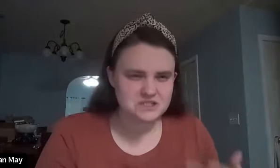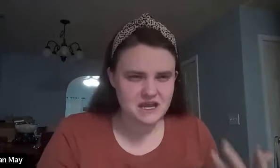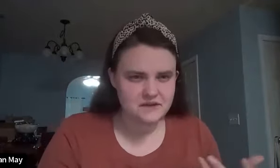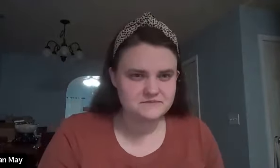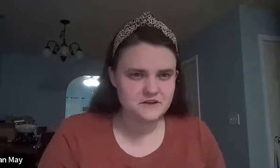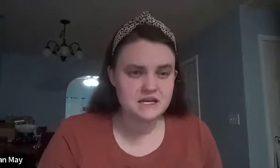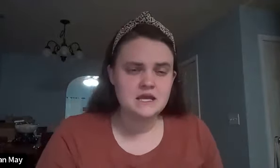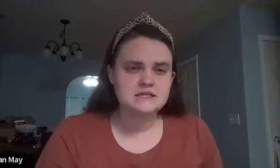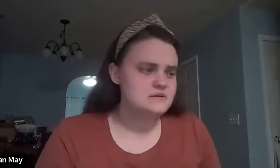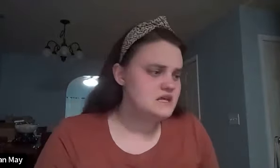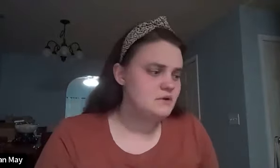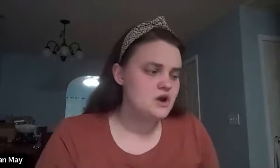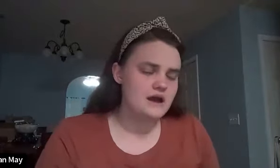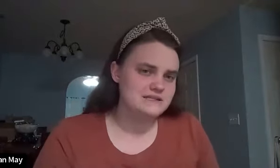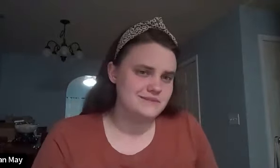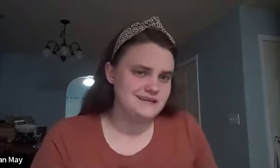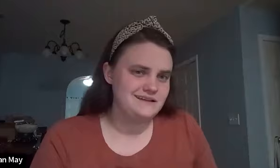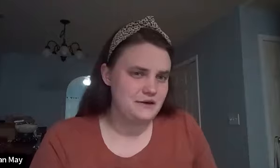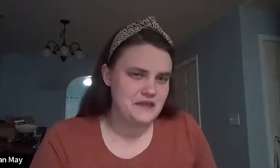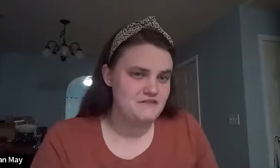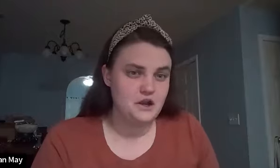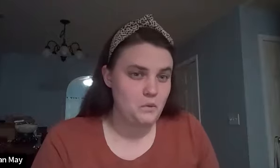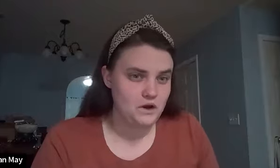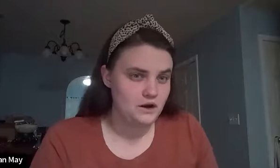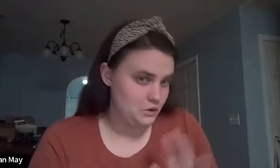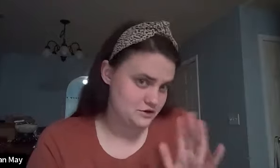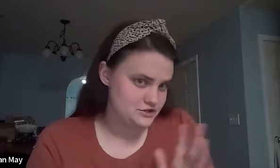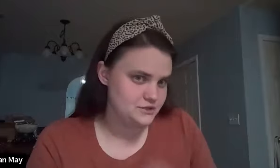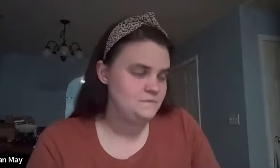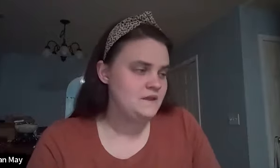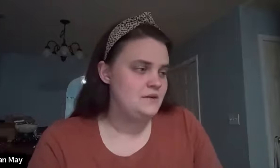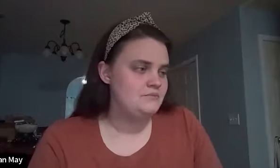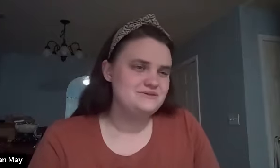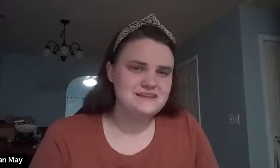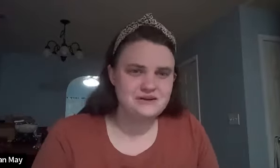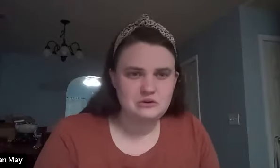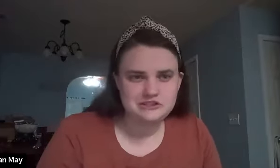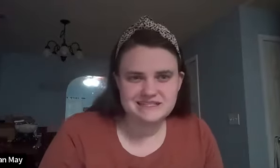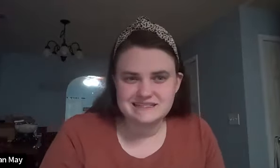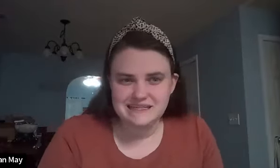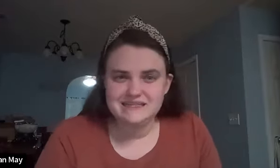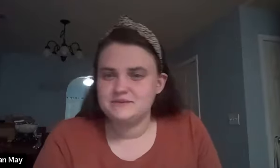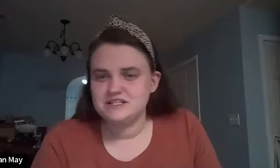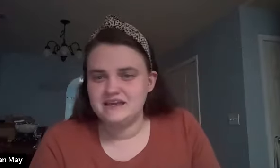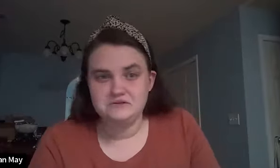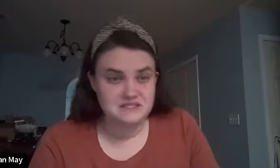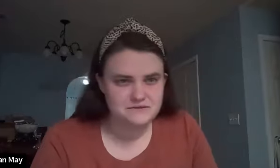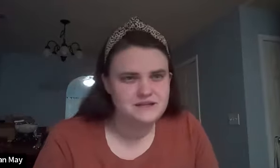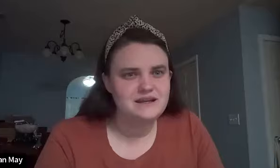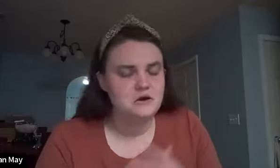to have some fun. Some of them are not as many, like they only have like a word or two, but it's always kind of cool just to see, especially like how different or